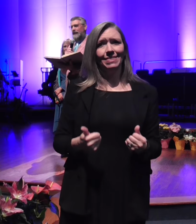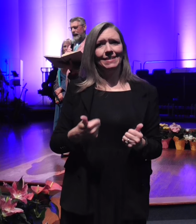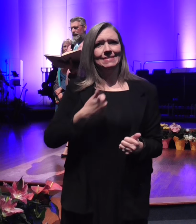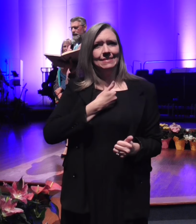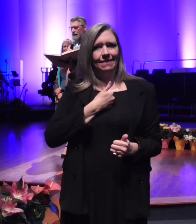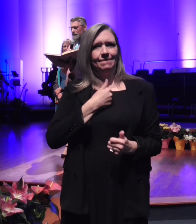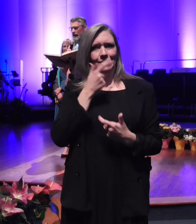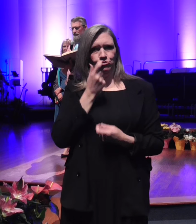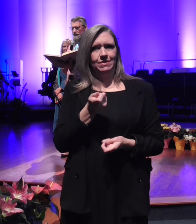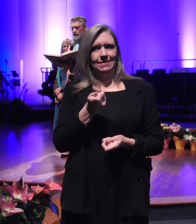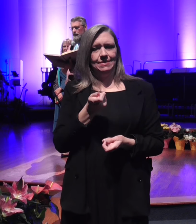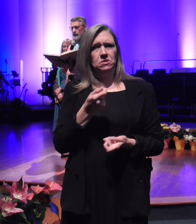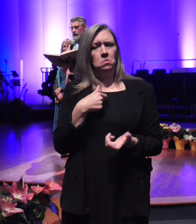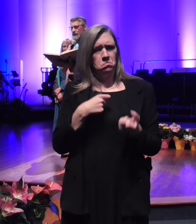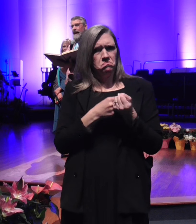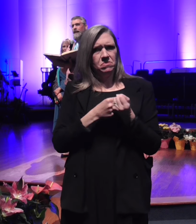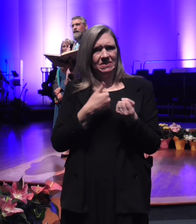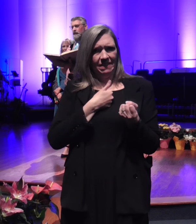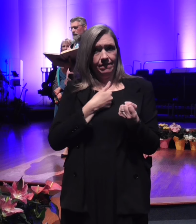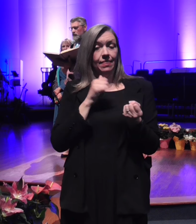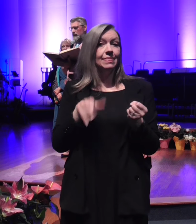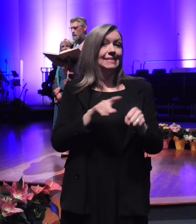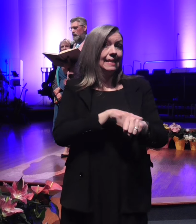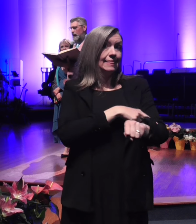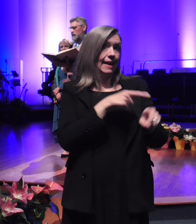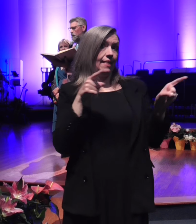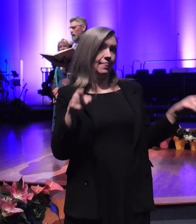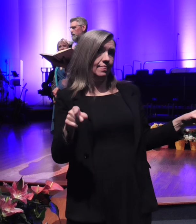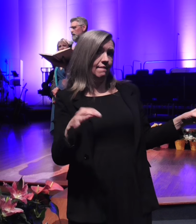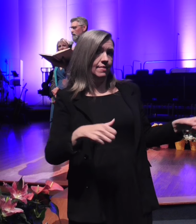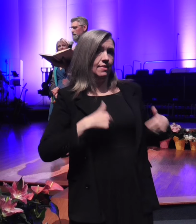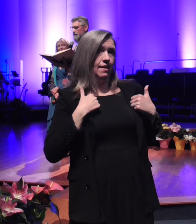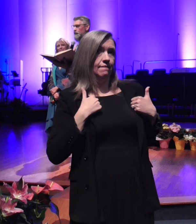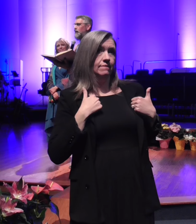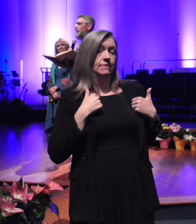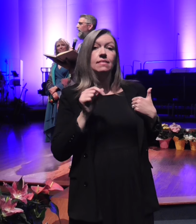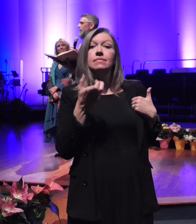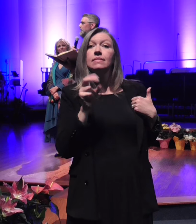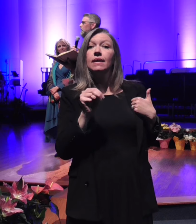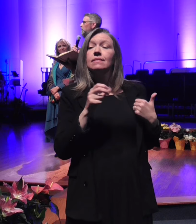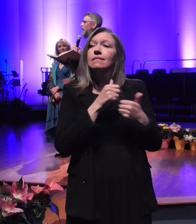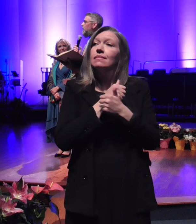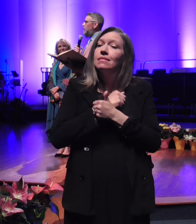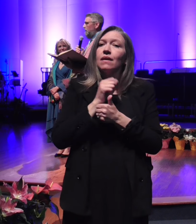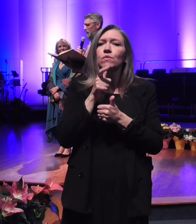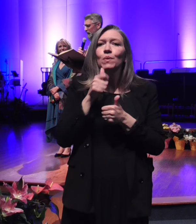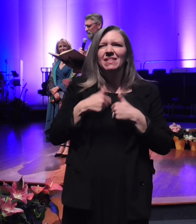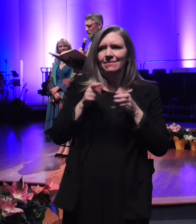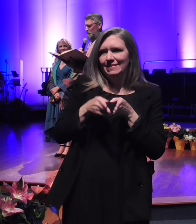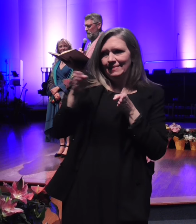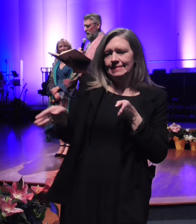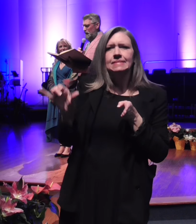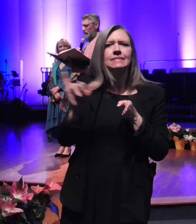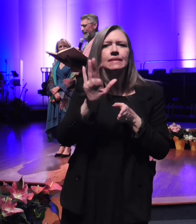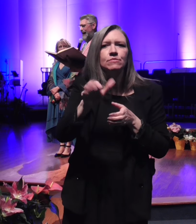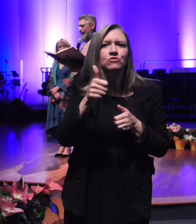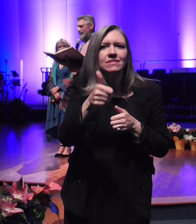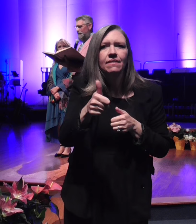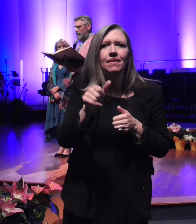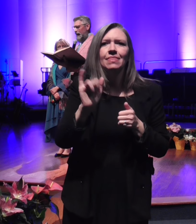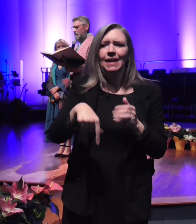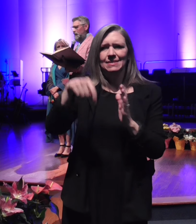the length of life. Then love your neighbor as you love yourself. That's the breadth of life.